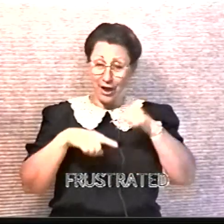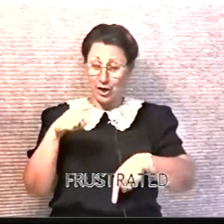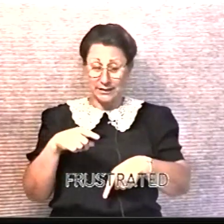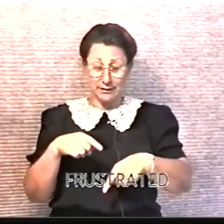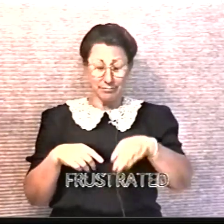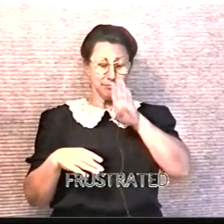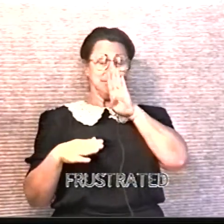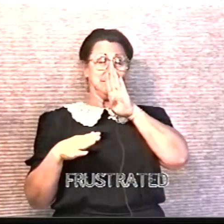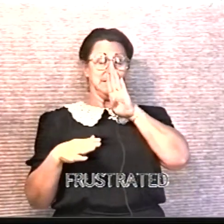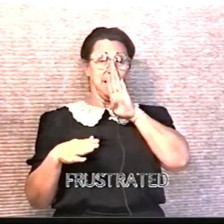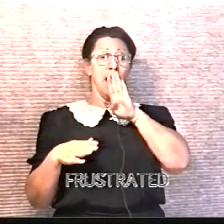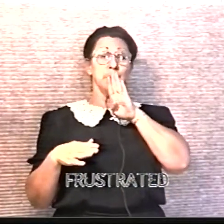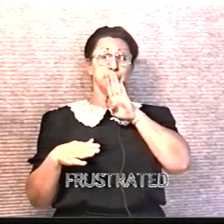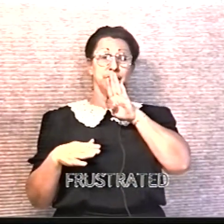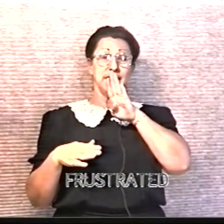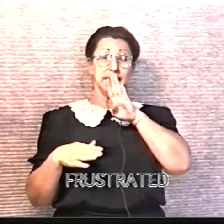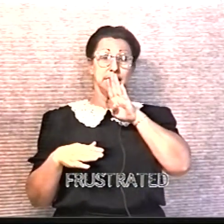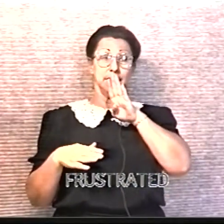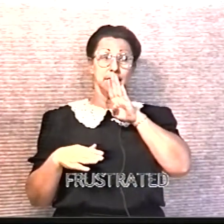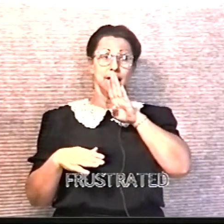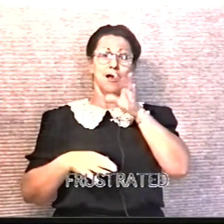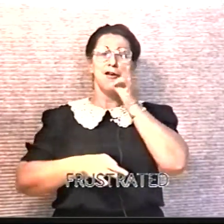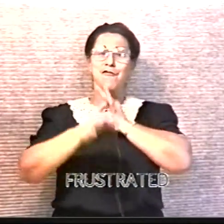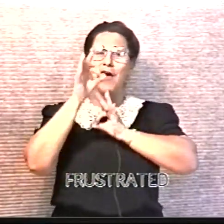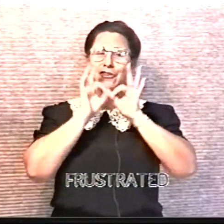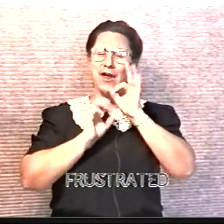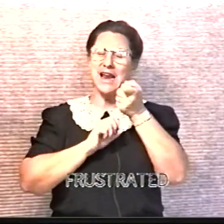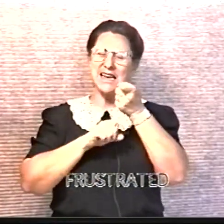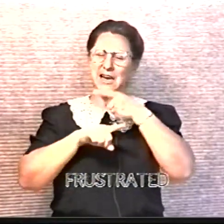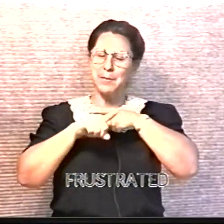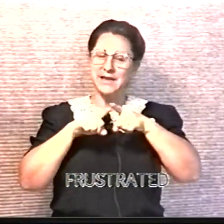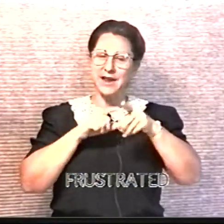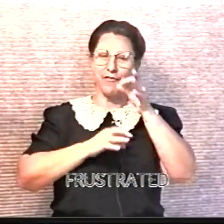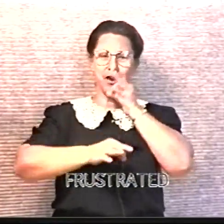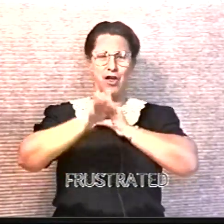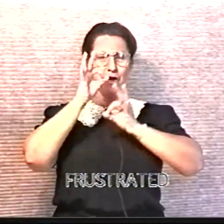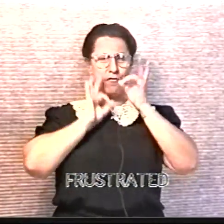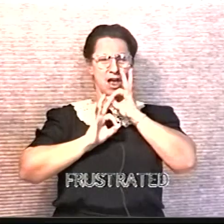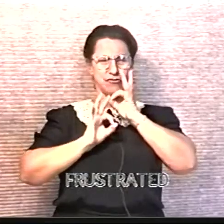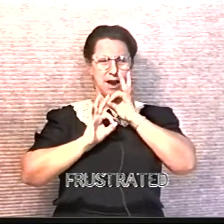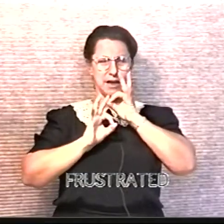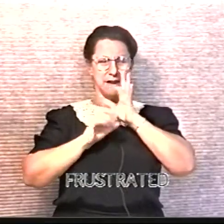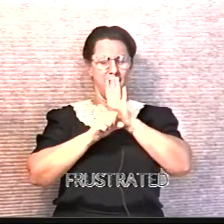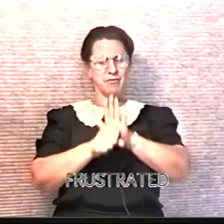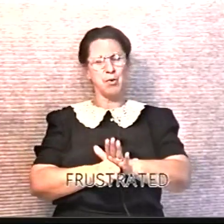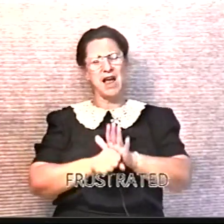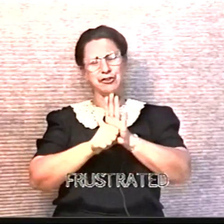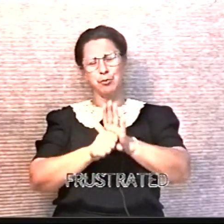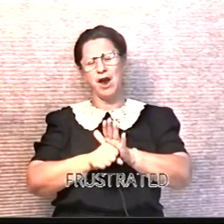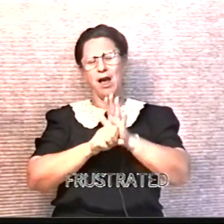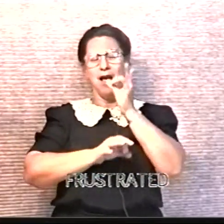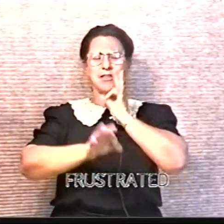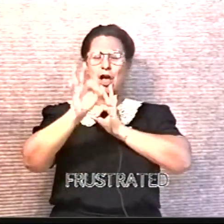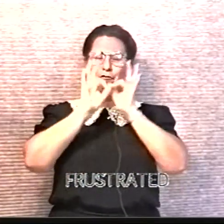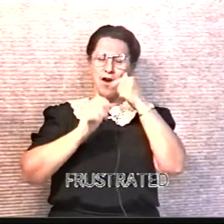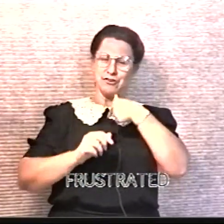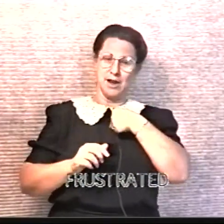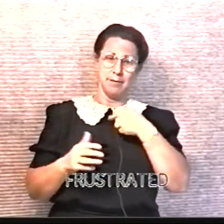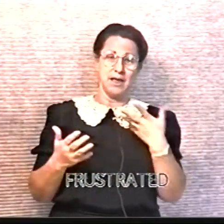couldn't. I was prevented. Frustrated, a little bit different. Frustrated, pressure, so frustrated me.